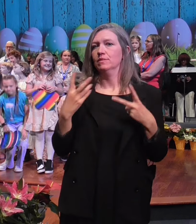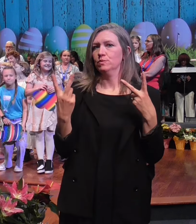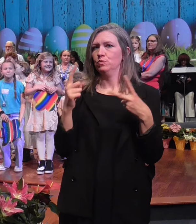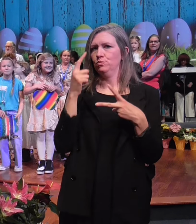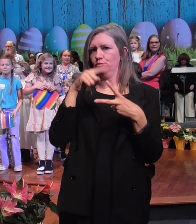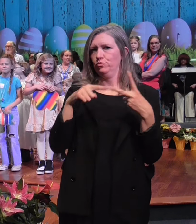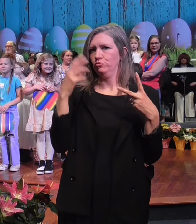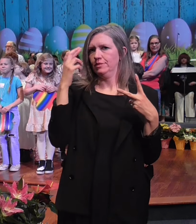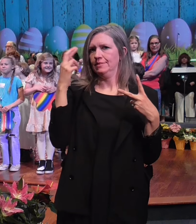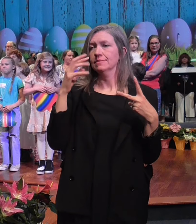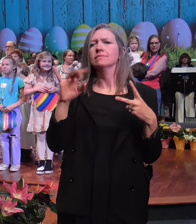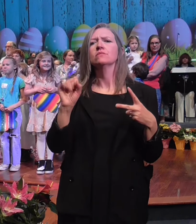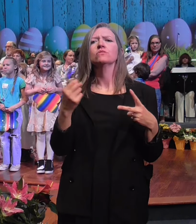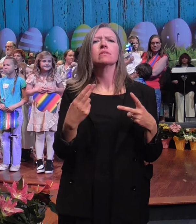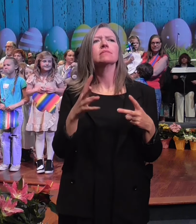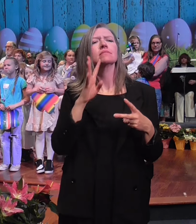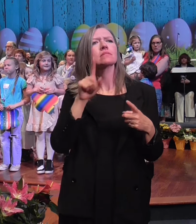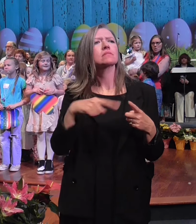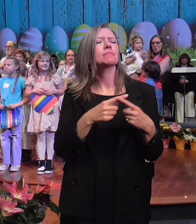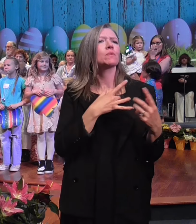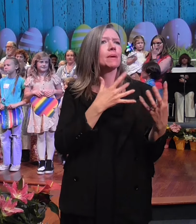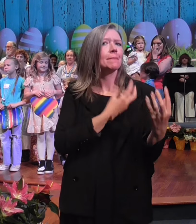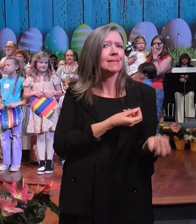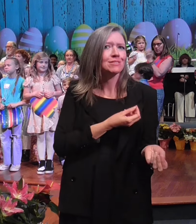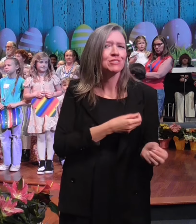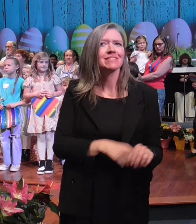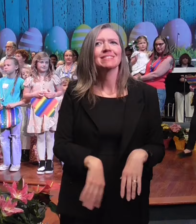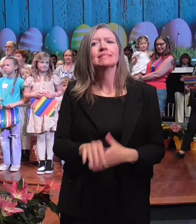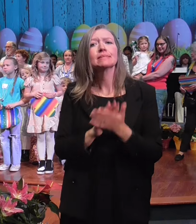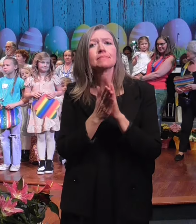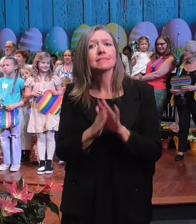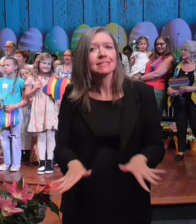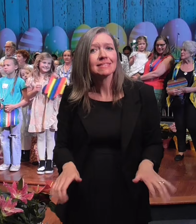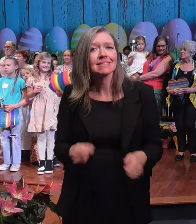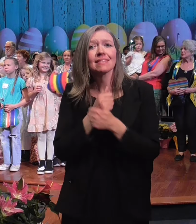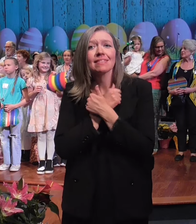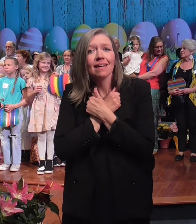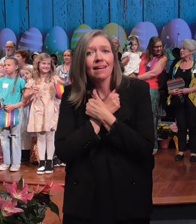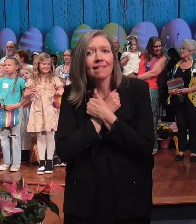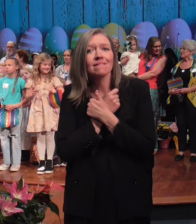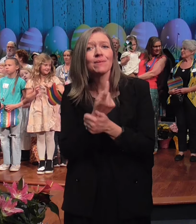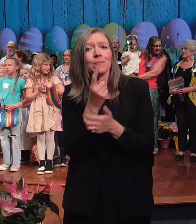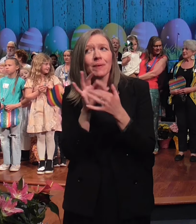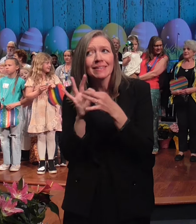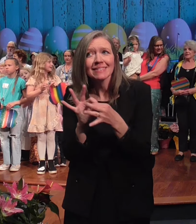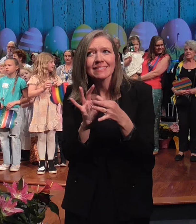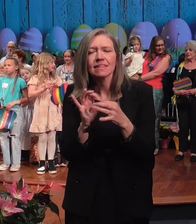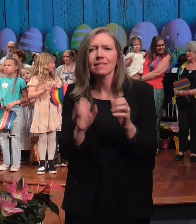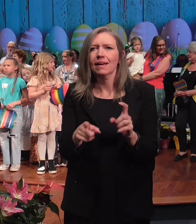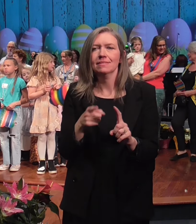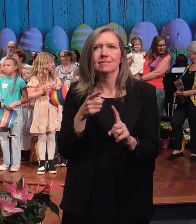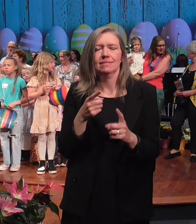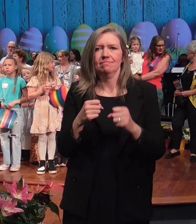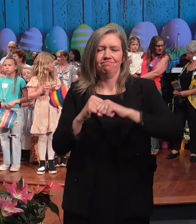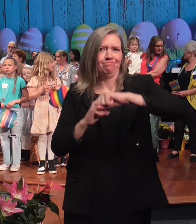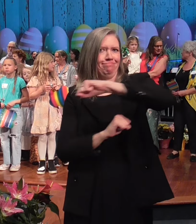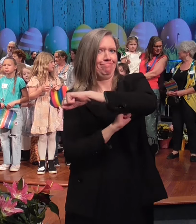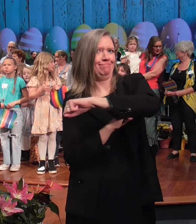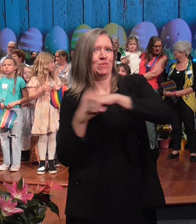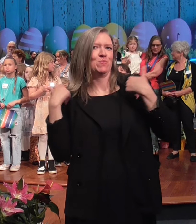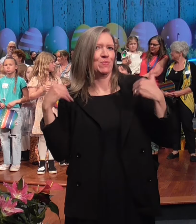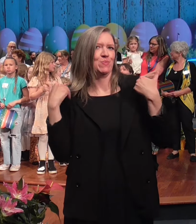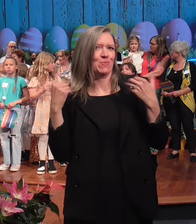about compassion and peace and love and oneness, and those are a big cornerstone of what we are doing over in the youth church.